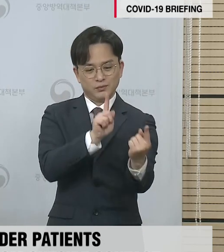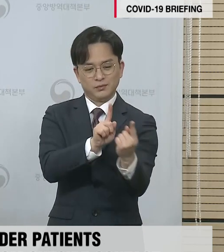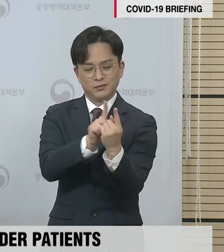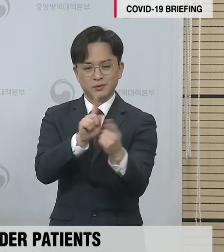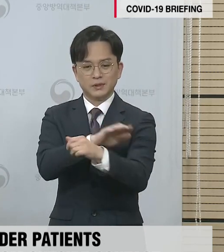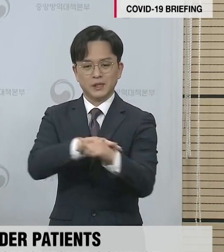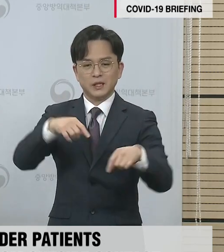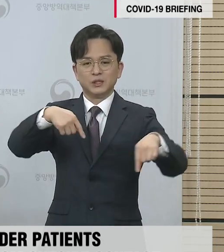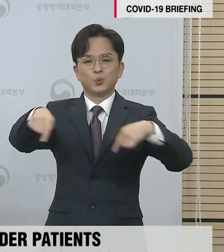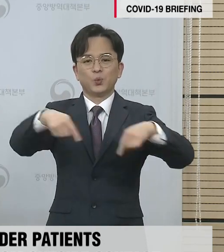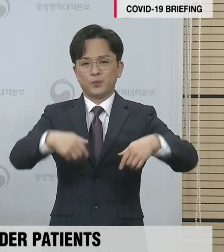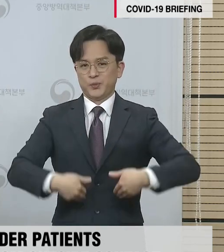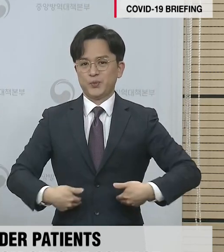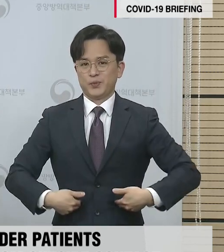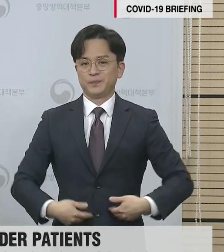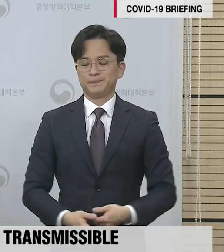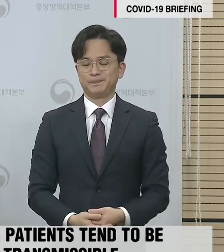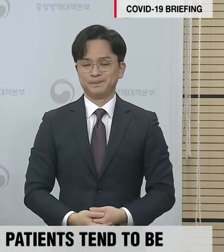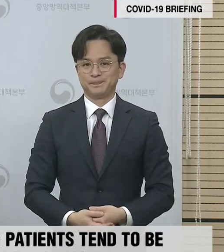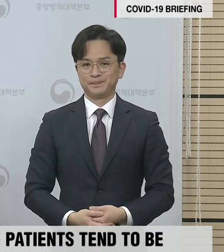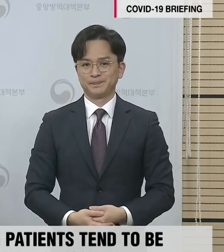basis.